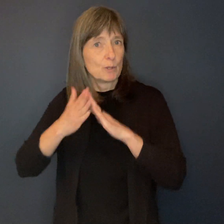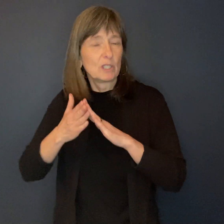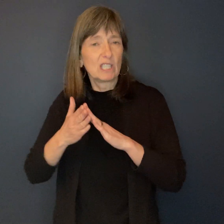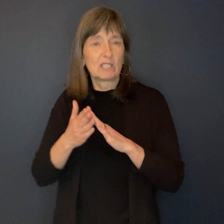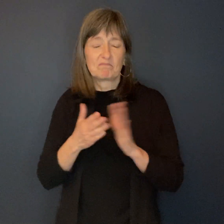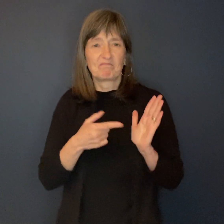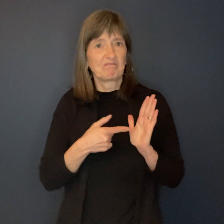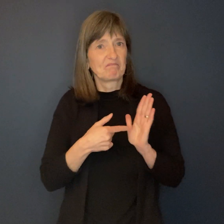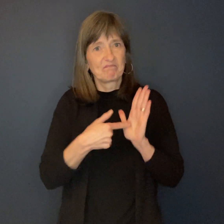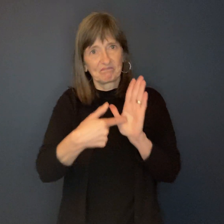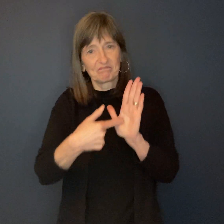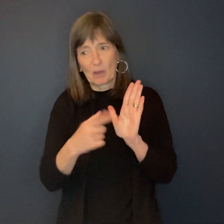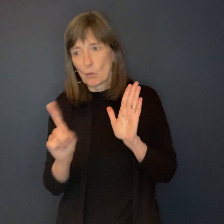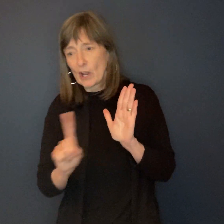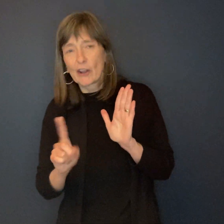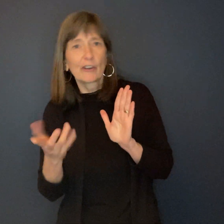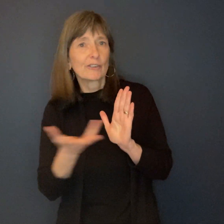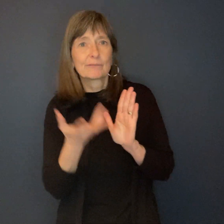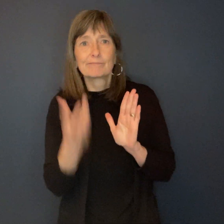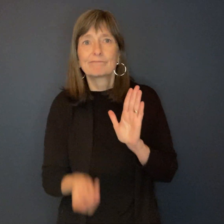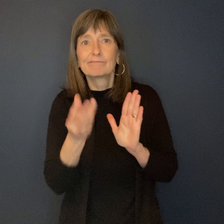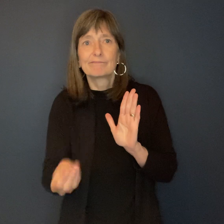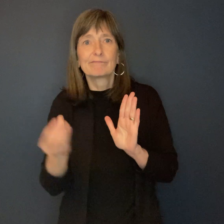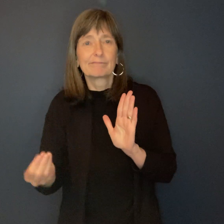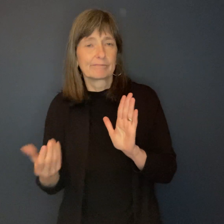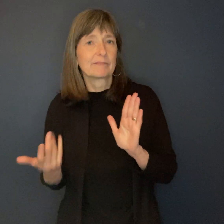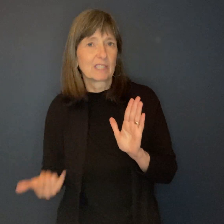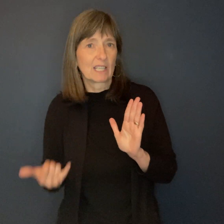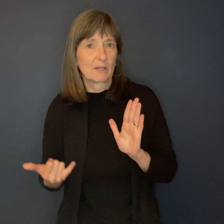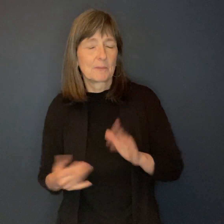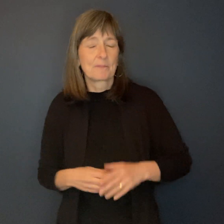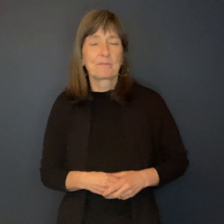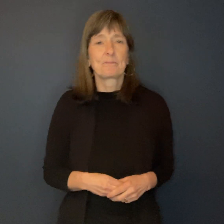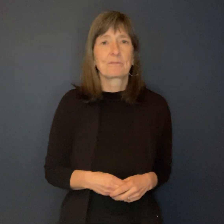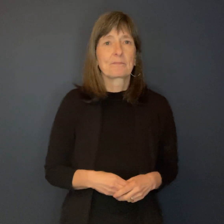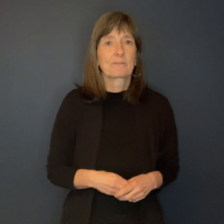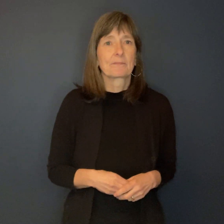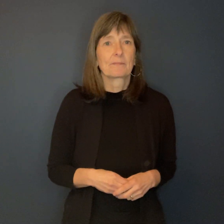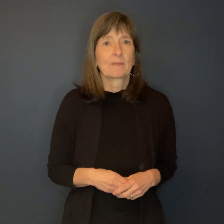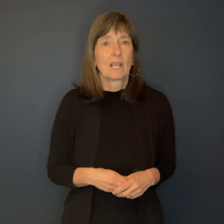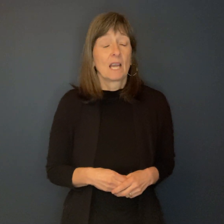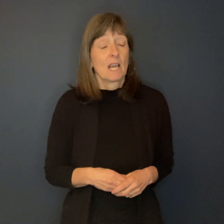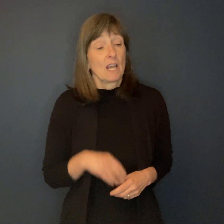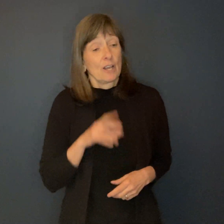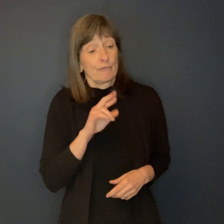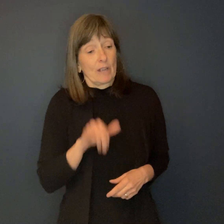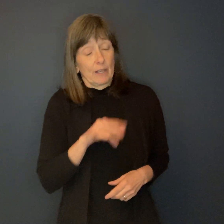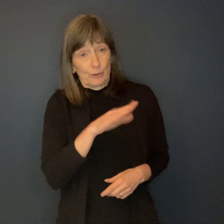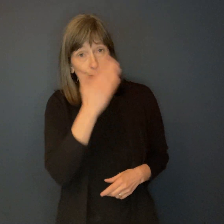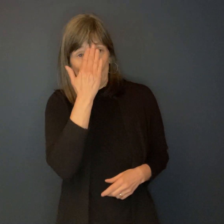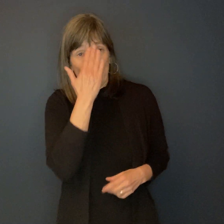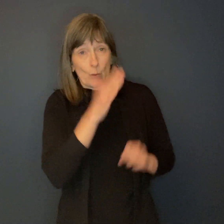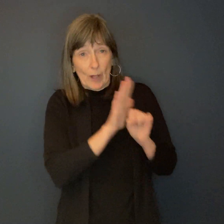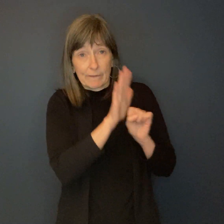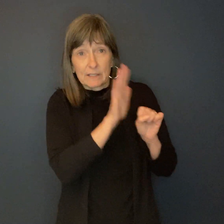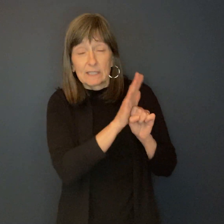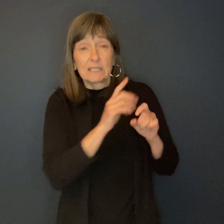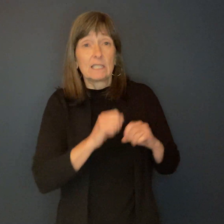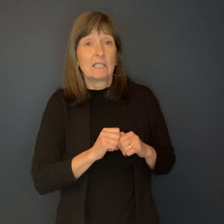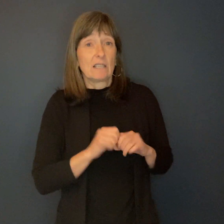Ray, as you probably know better than most, that advocacy, activism is tough work, but I think we both agree it's also